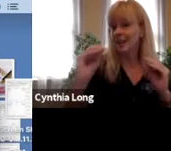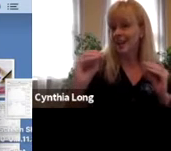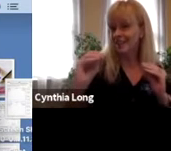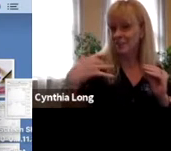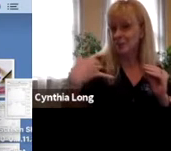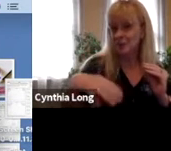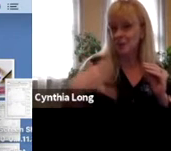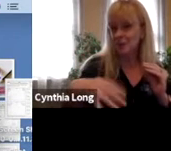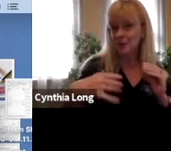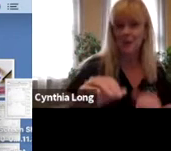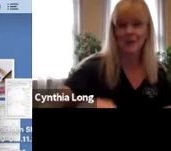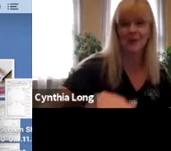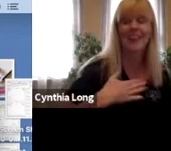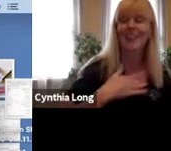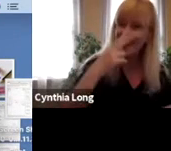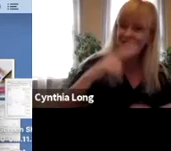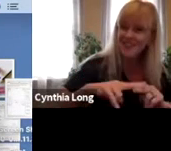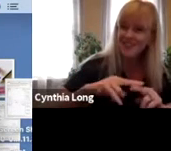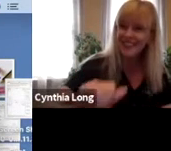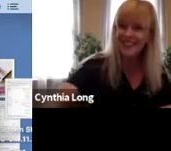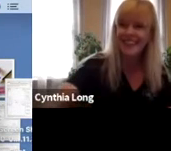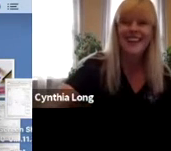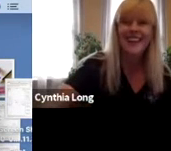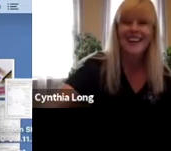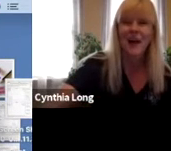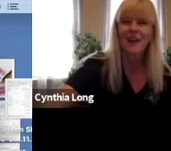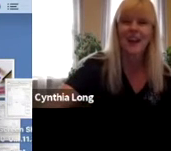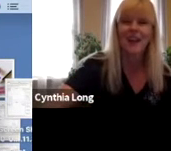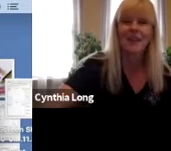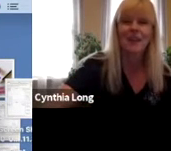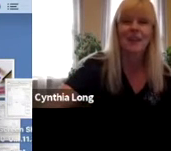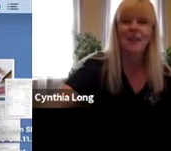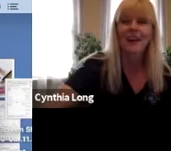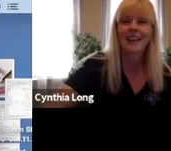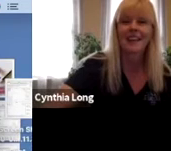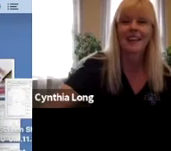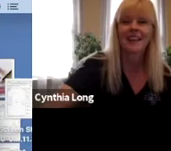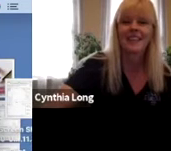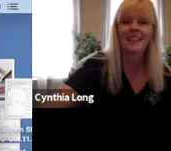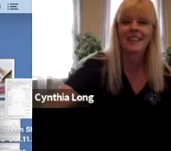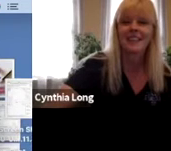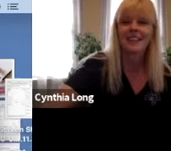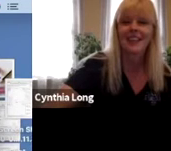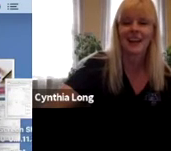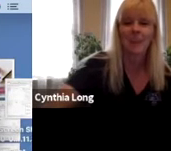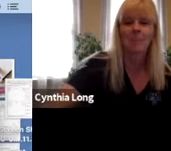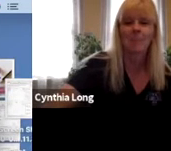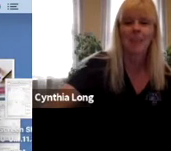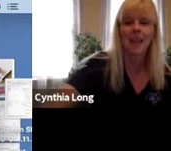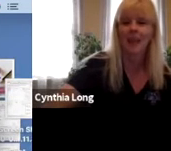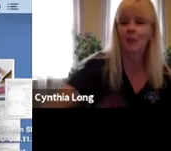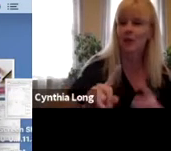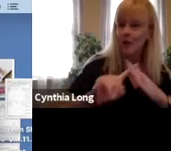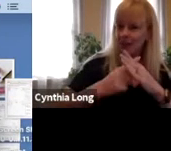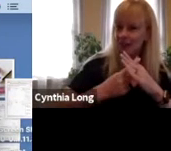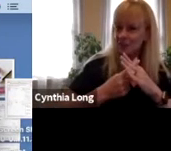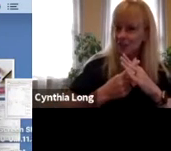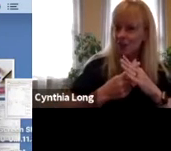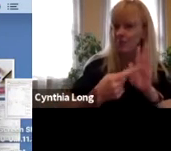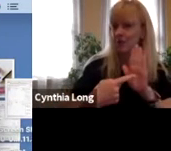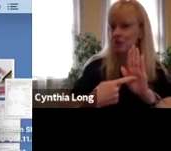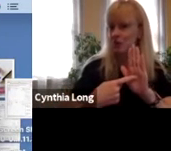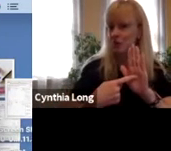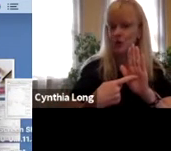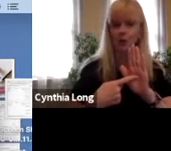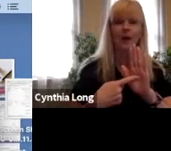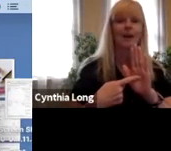and you're going to be teaching in high school. Oh, I think that'll be fun. Okay, let me come on out of this. And we're going to go ahead and